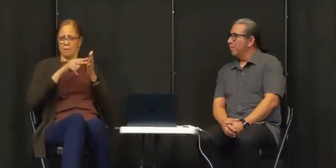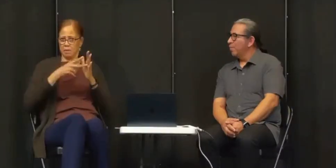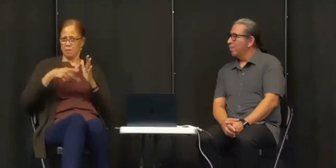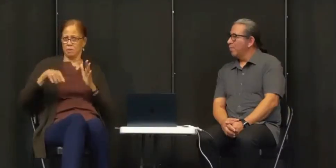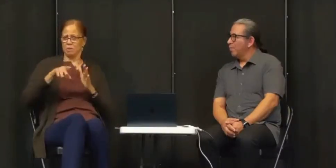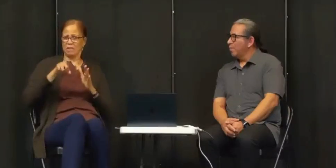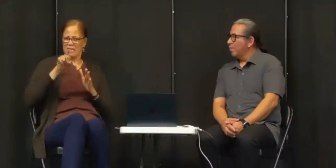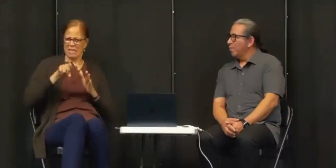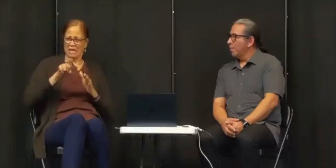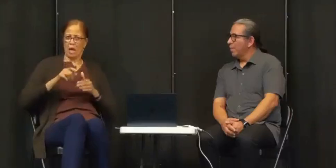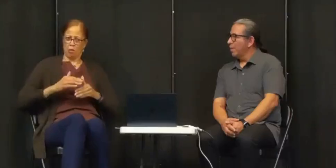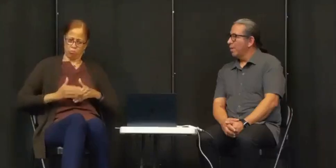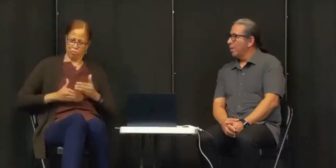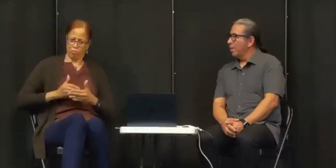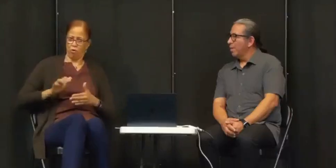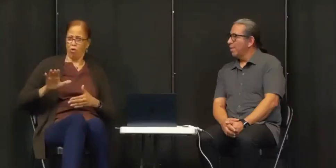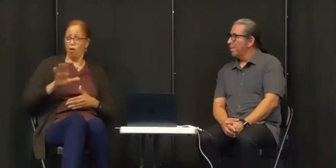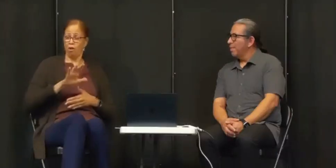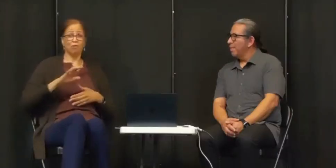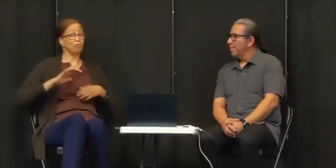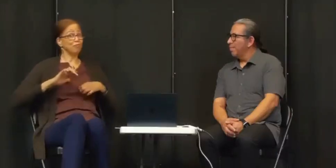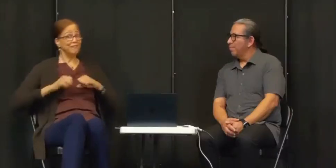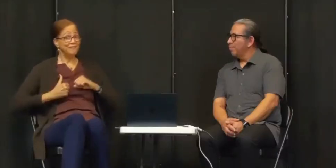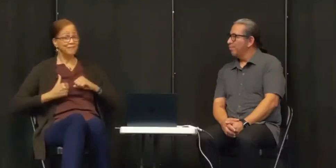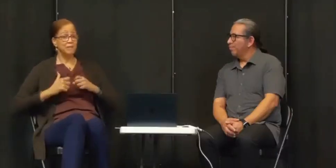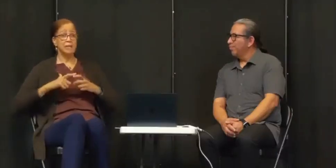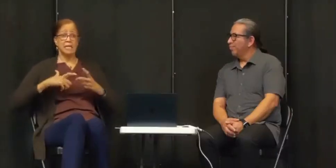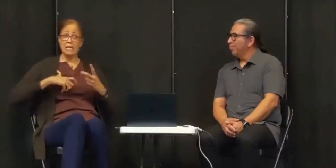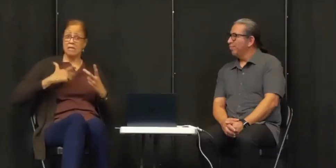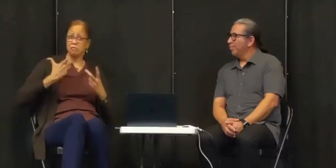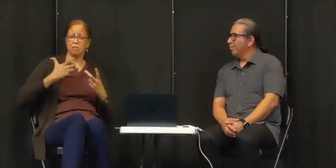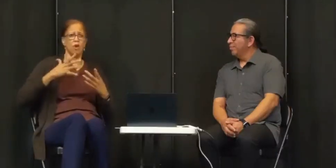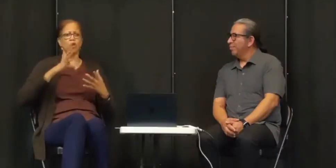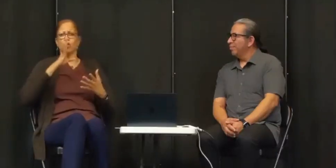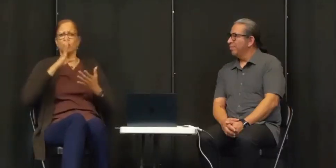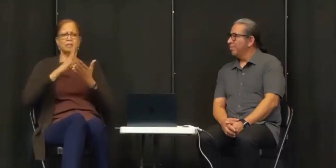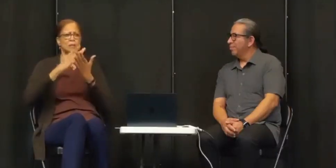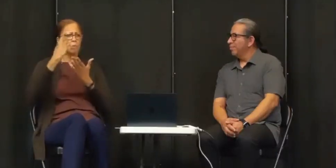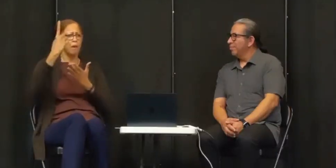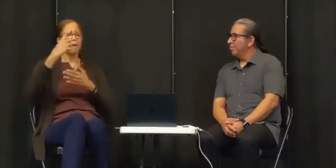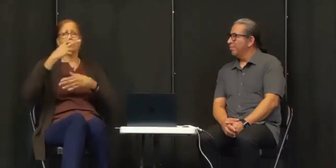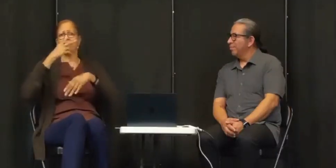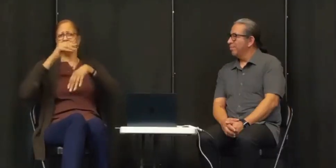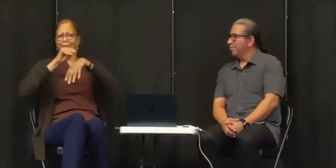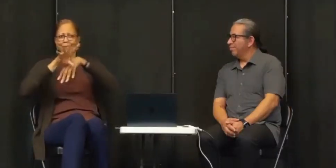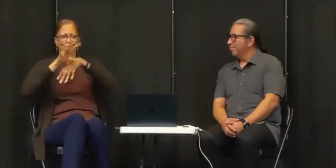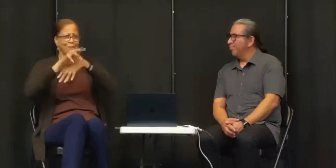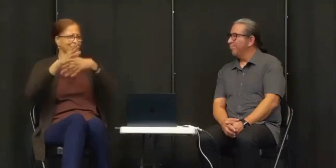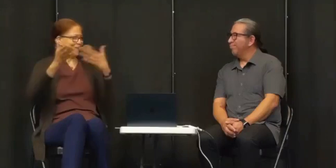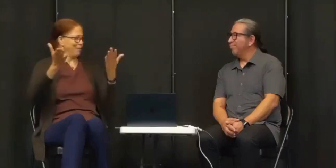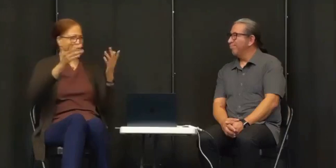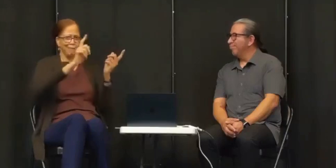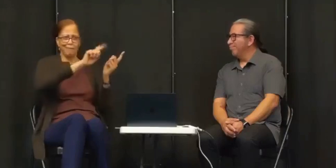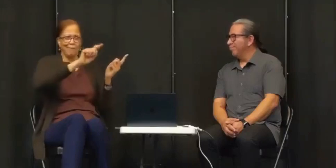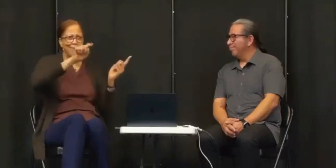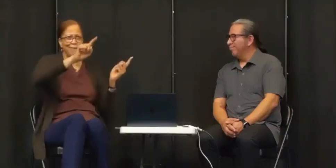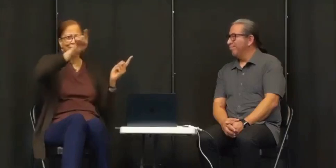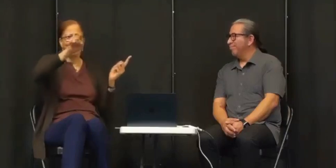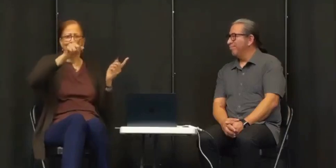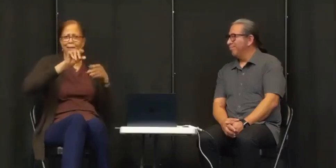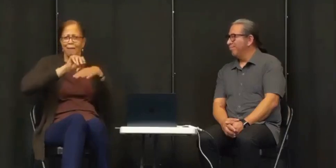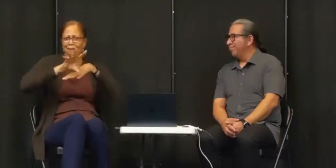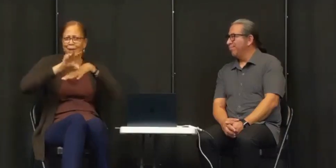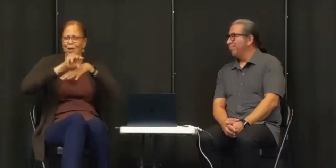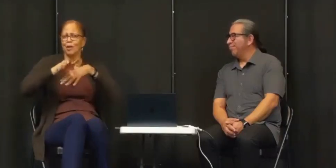happened at that event is going to add to it. You know, but like I said, you need to grieve, you need to go through it, you need to maybe talk